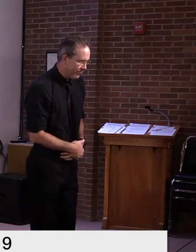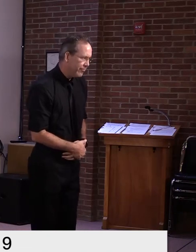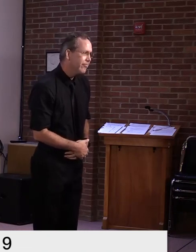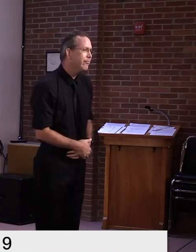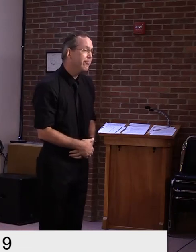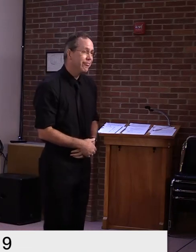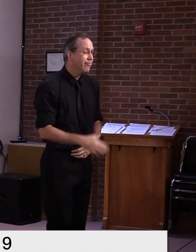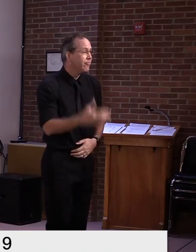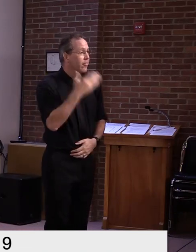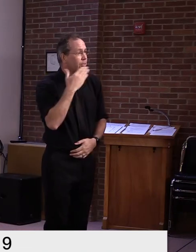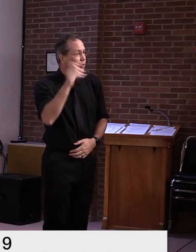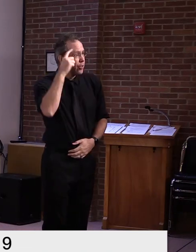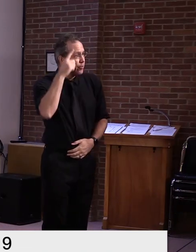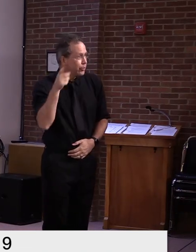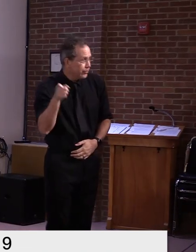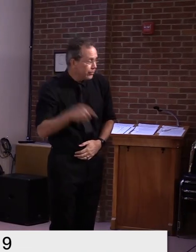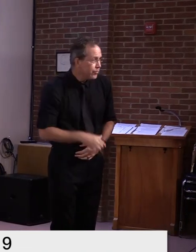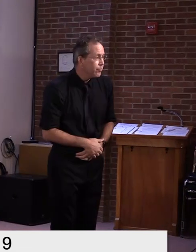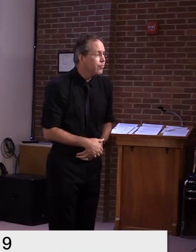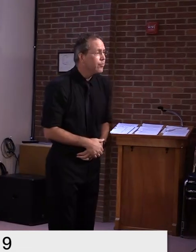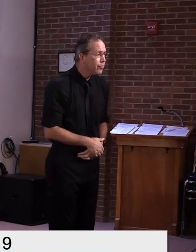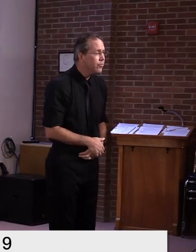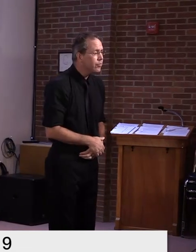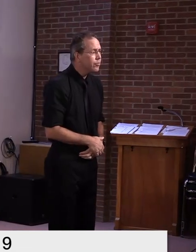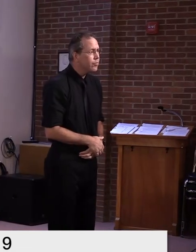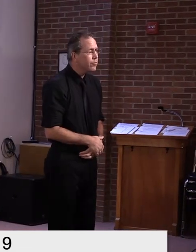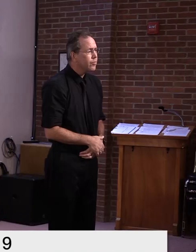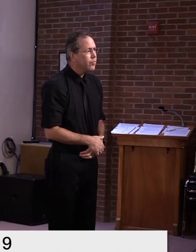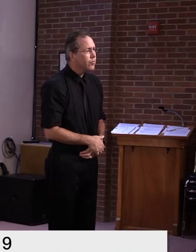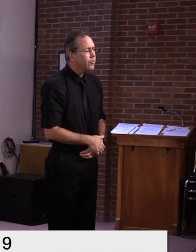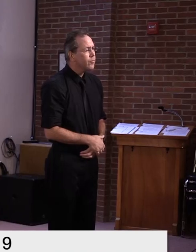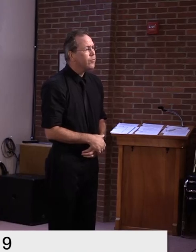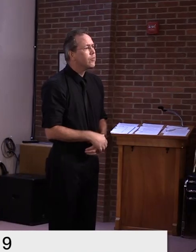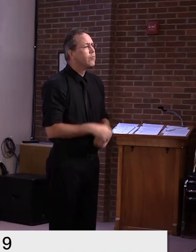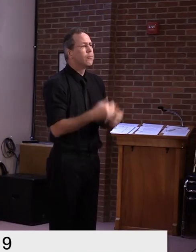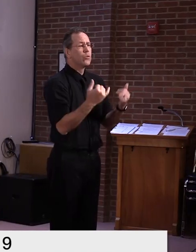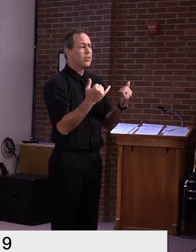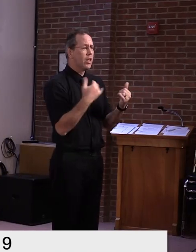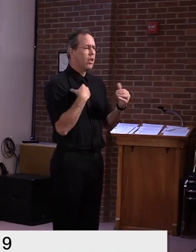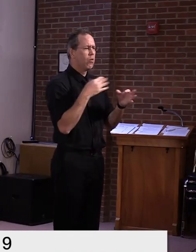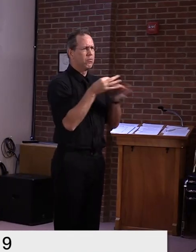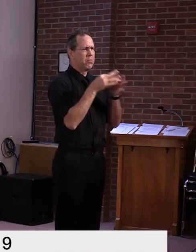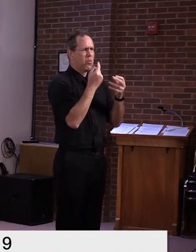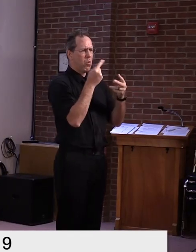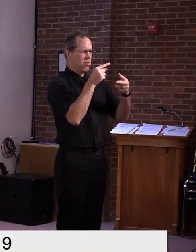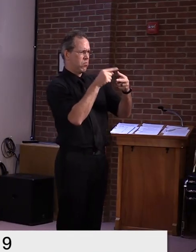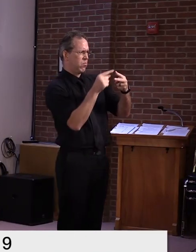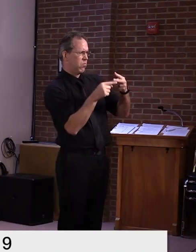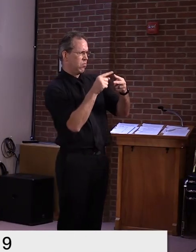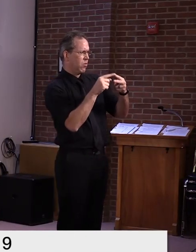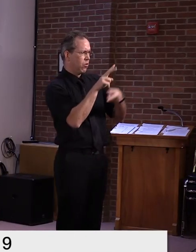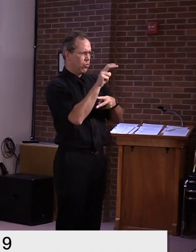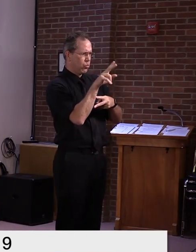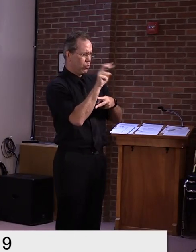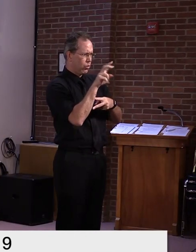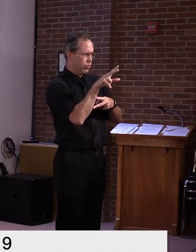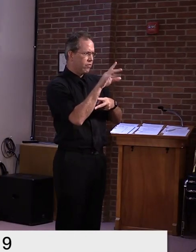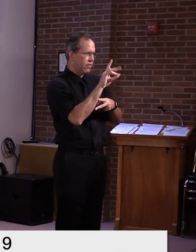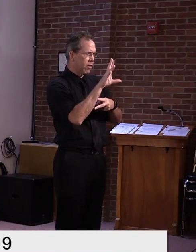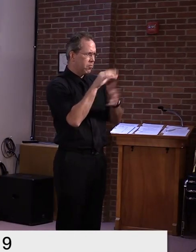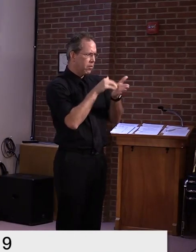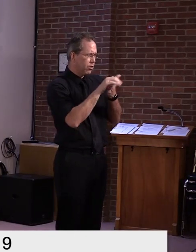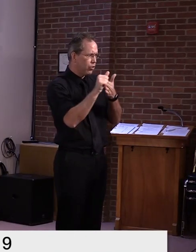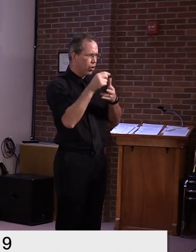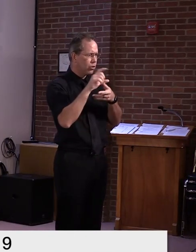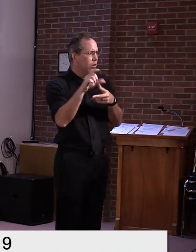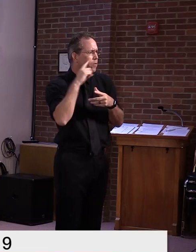Thank you, Governor. Today, I would like to provide an update on two of the coronavirus relief fund grant programs being